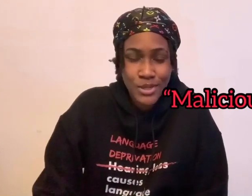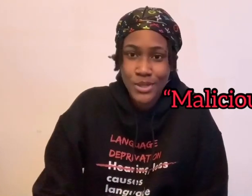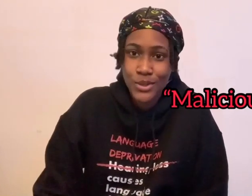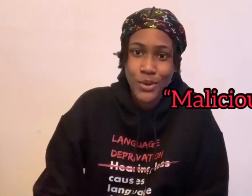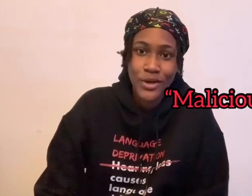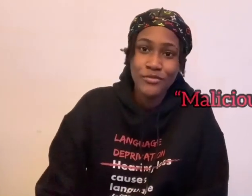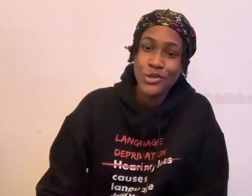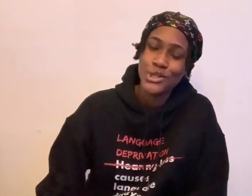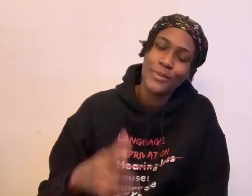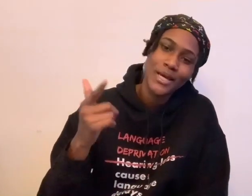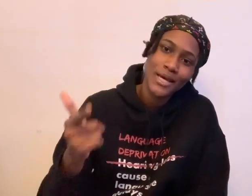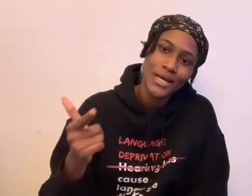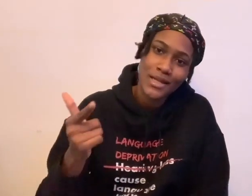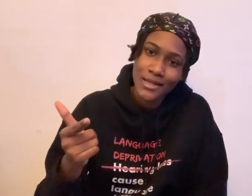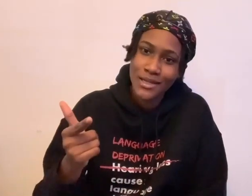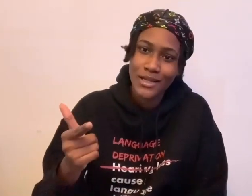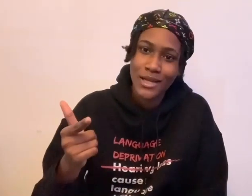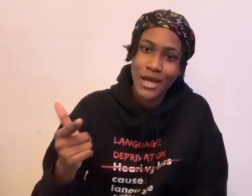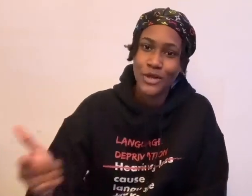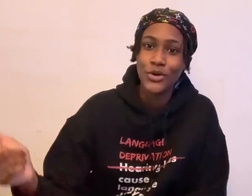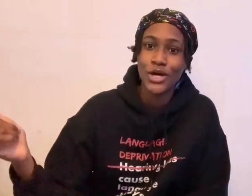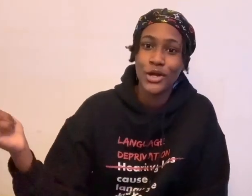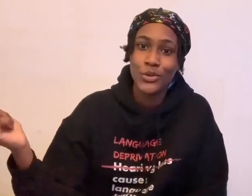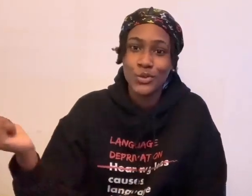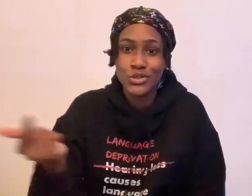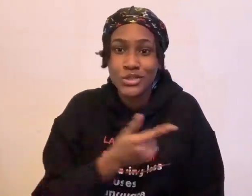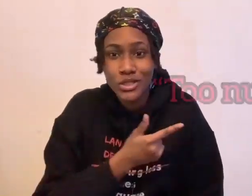No, if you're Jamaican, I know y'all use no,